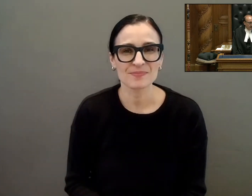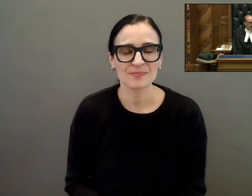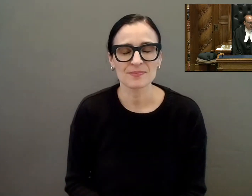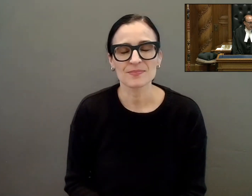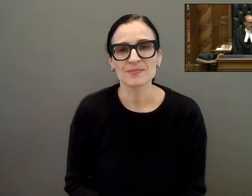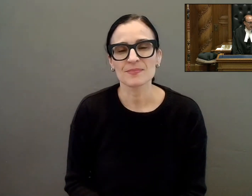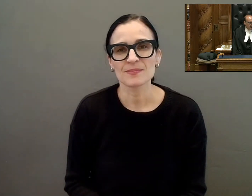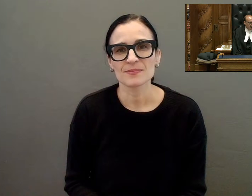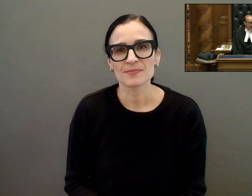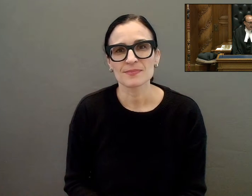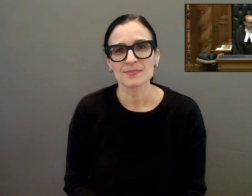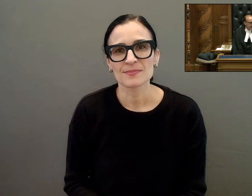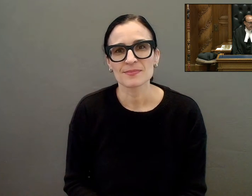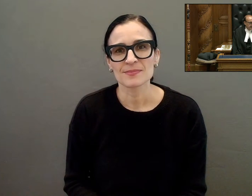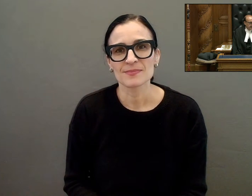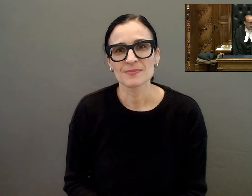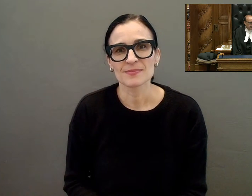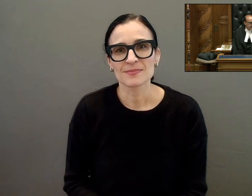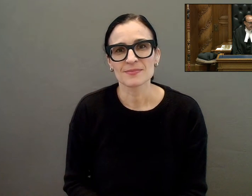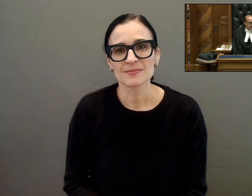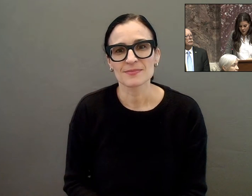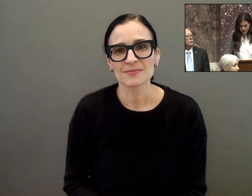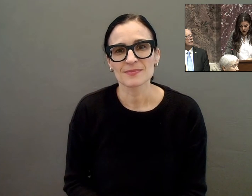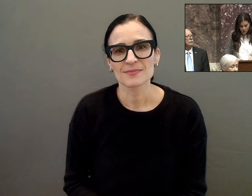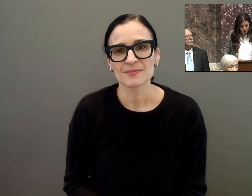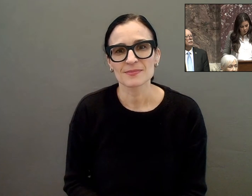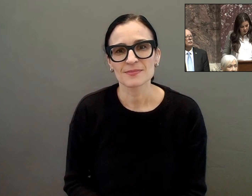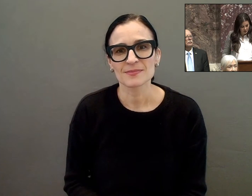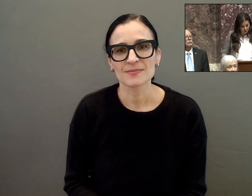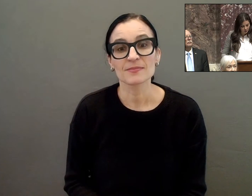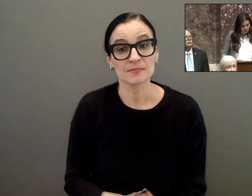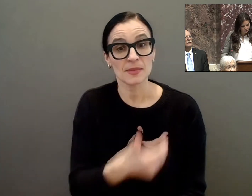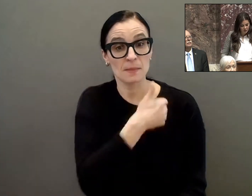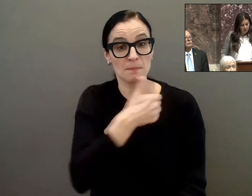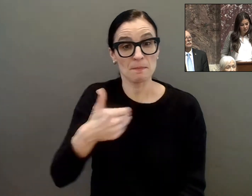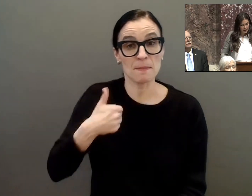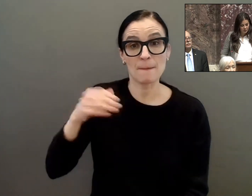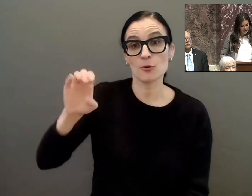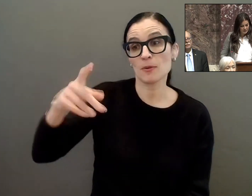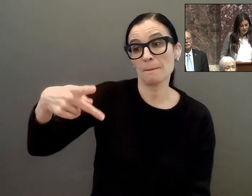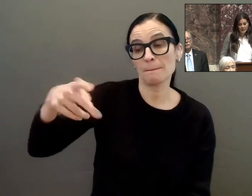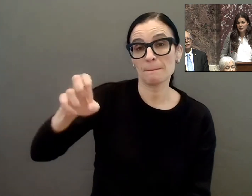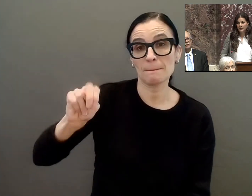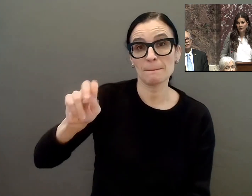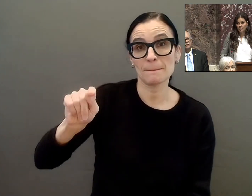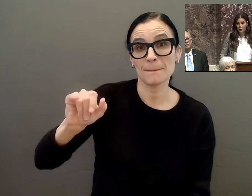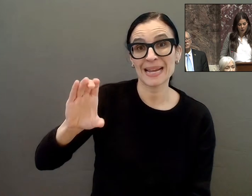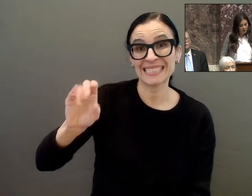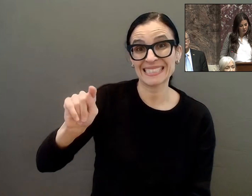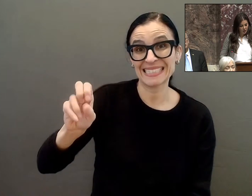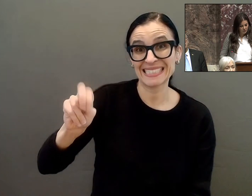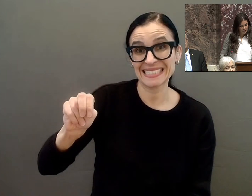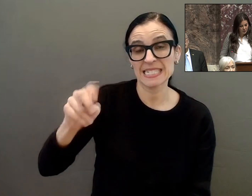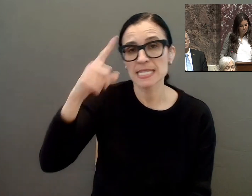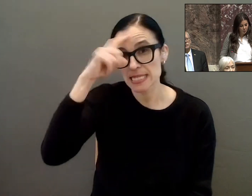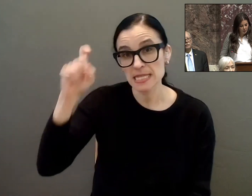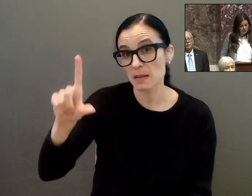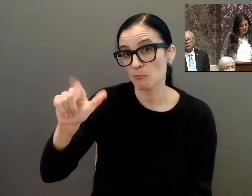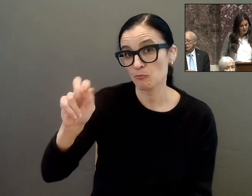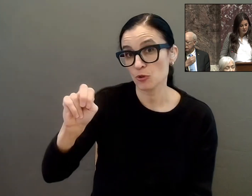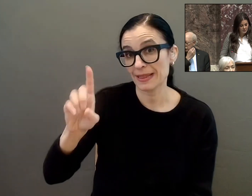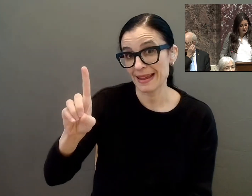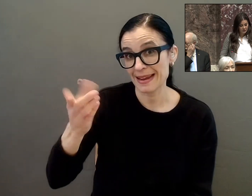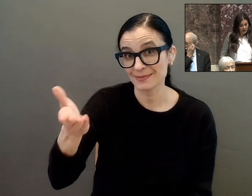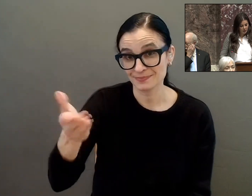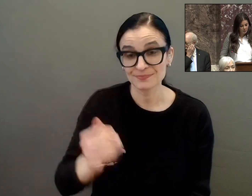Member for Penticton Summerland. Thank you, Honourable Speaker. I rise today to speak from the heart on a very